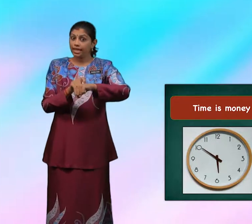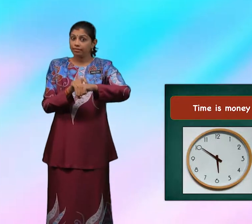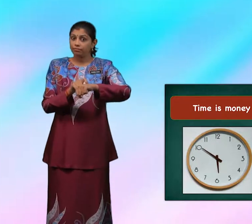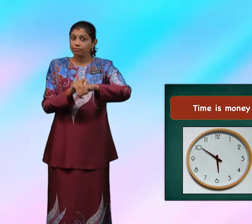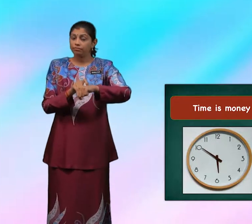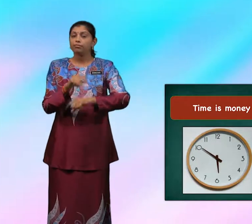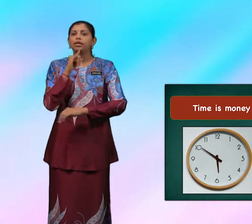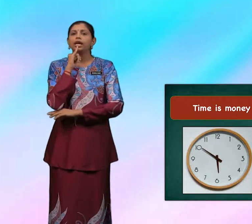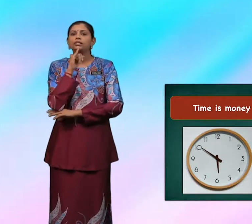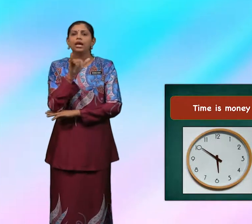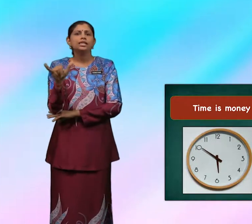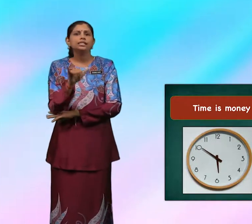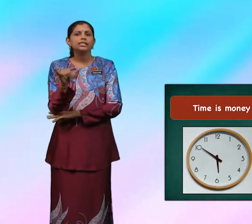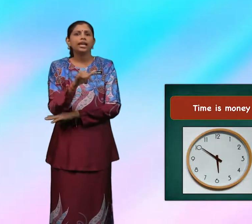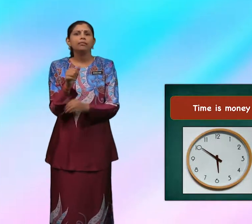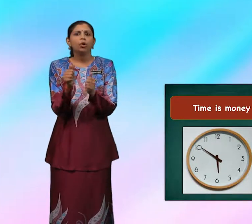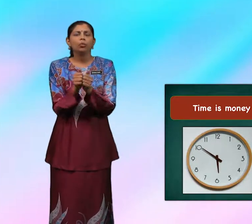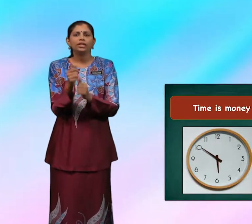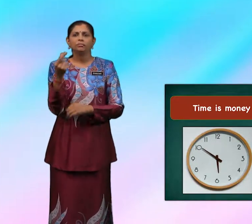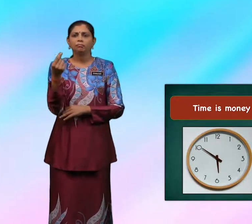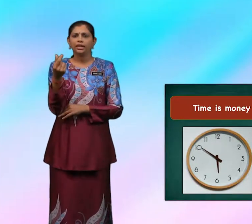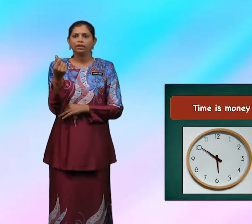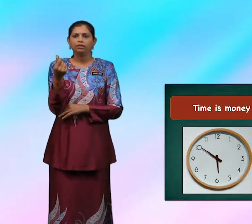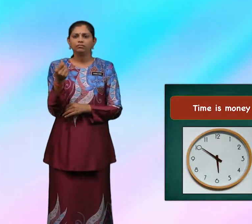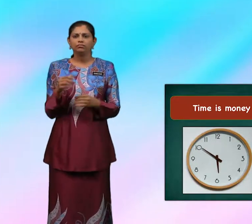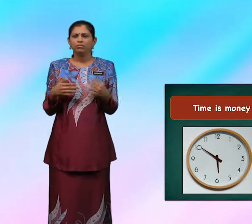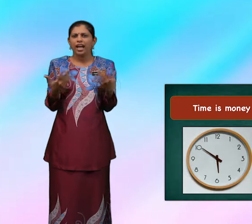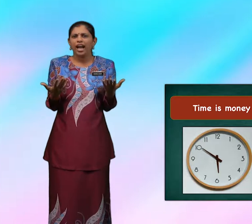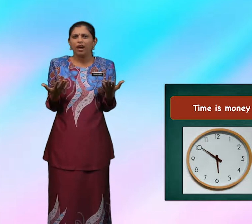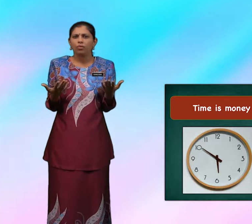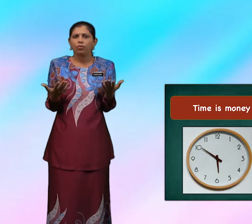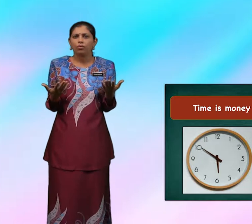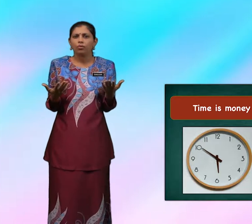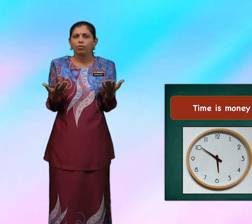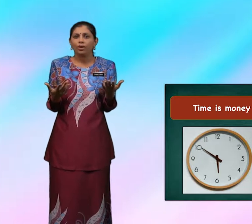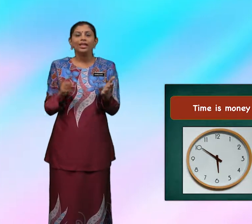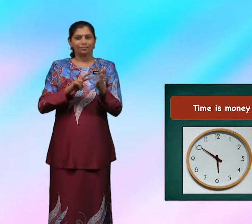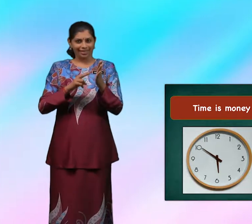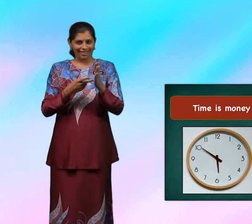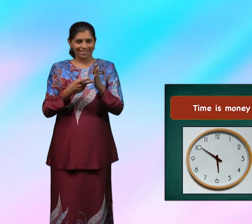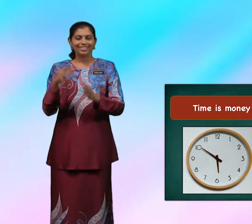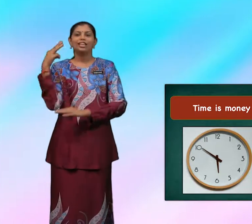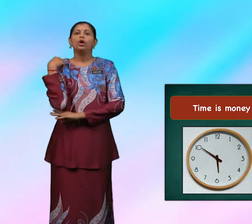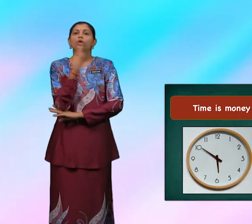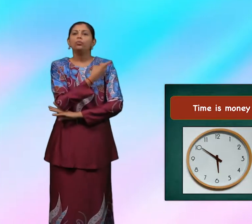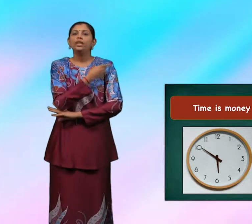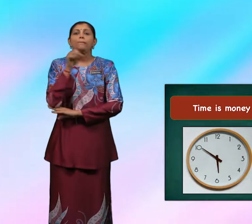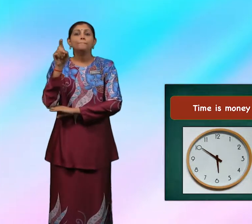time is same with money. How? Means we